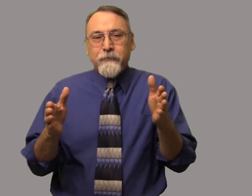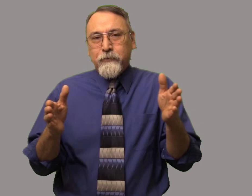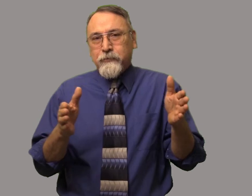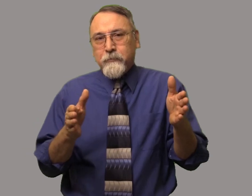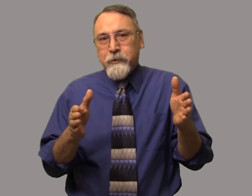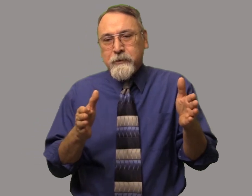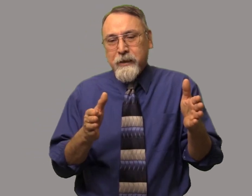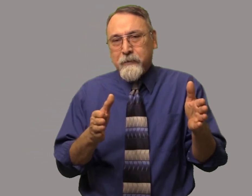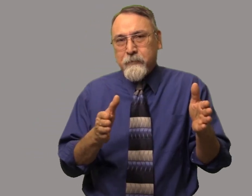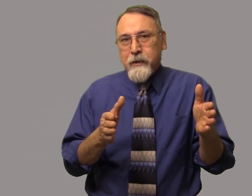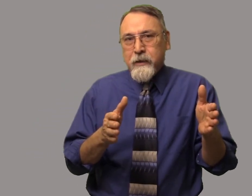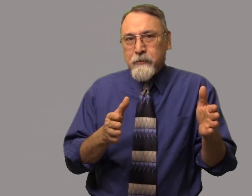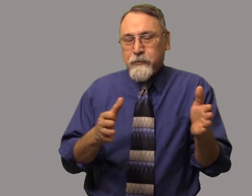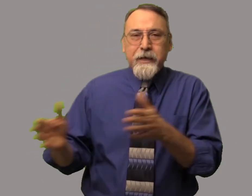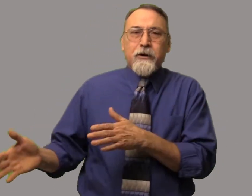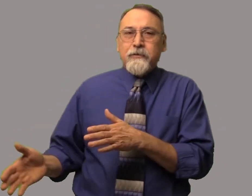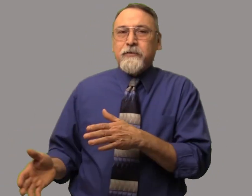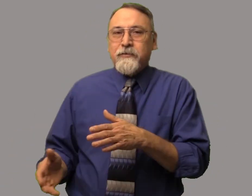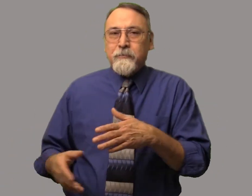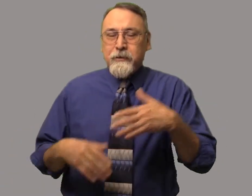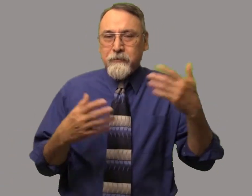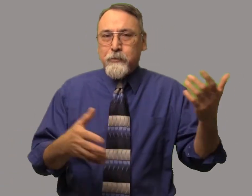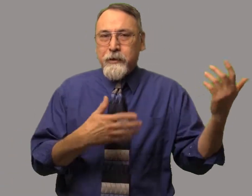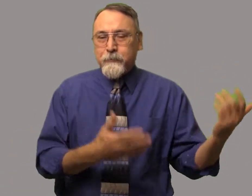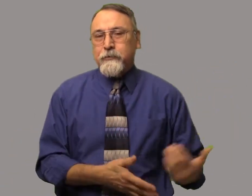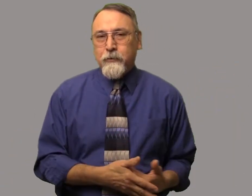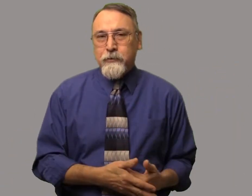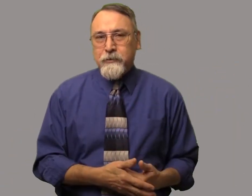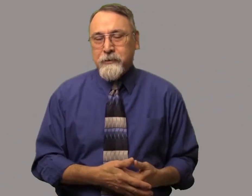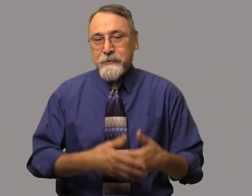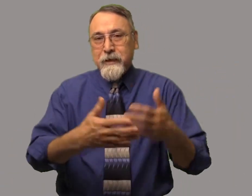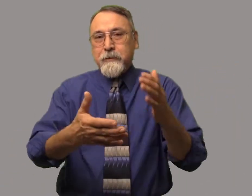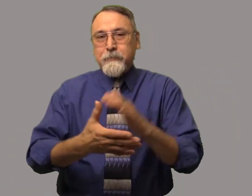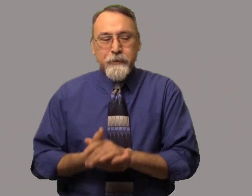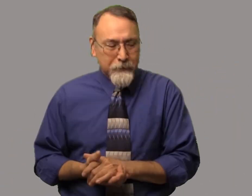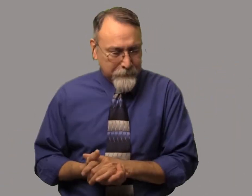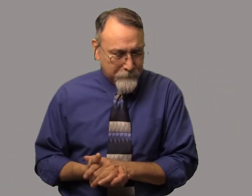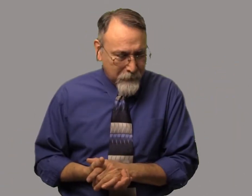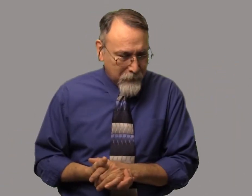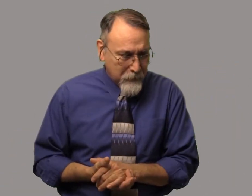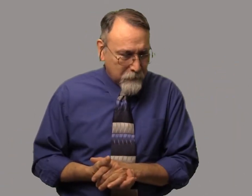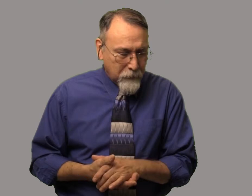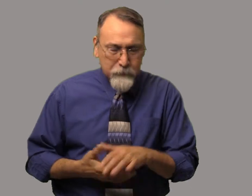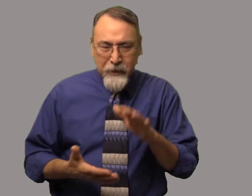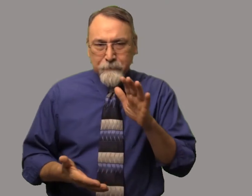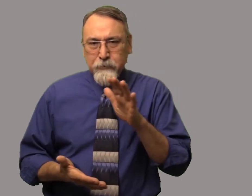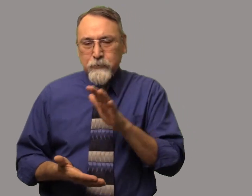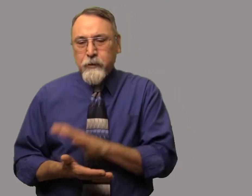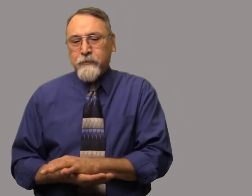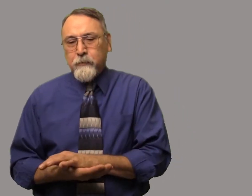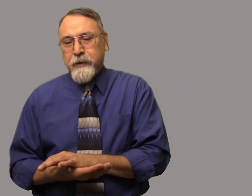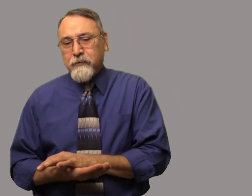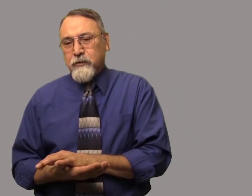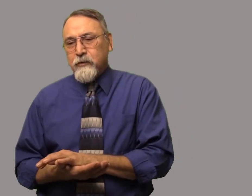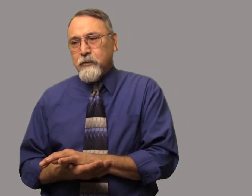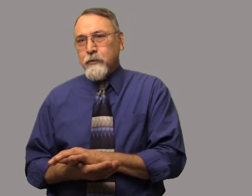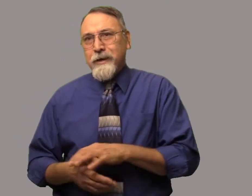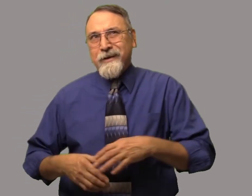for a certain period of time, you take it off the system because it's burning up resources, is not being productive. So chapter 12 speaks to